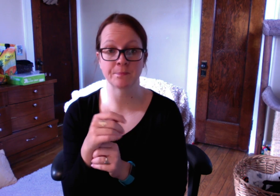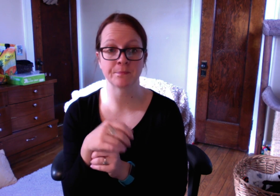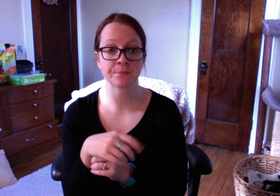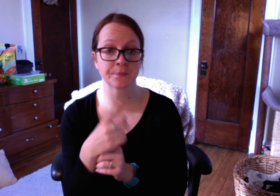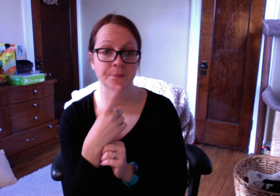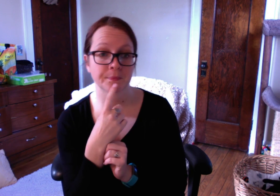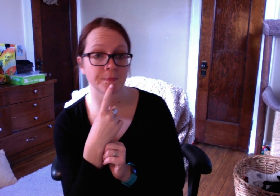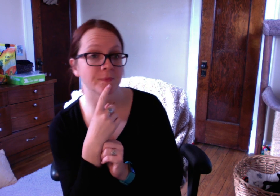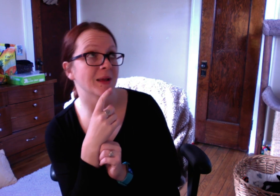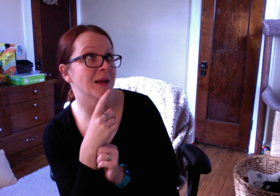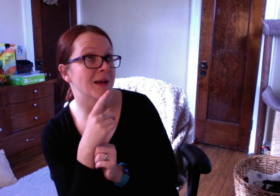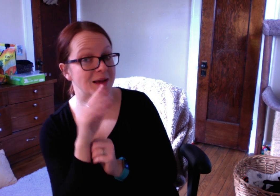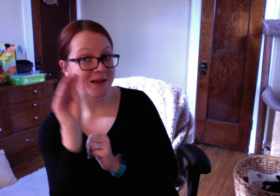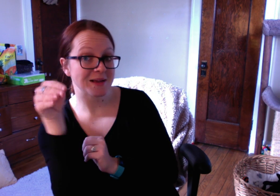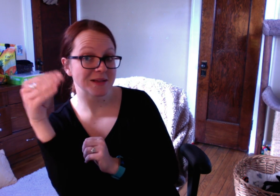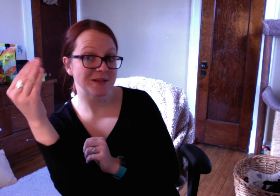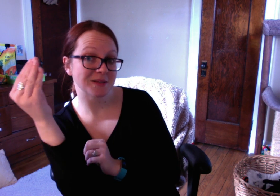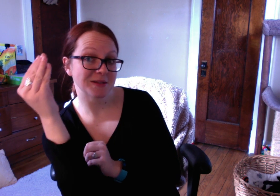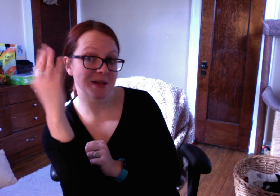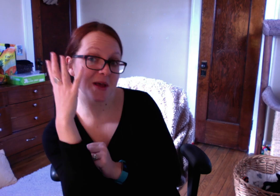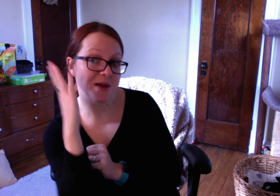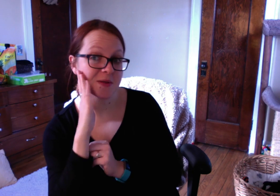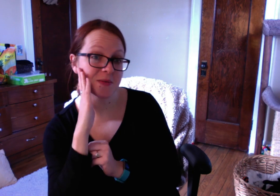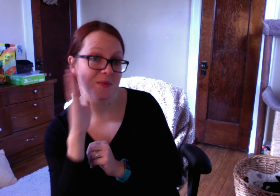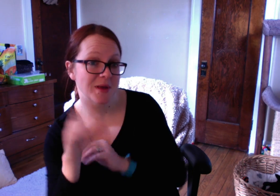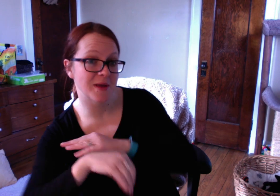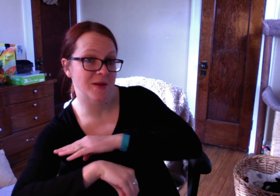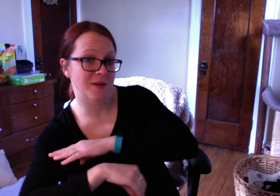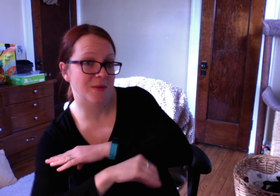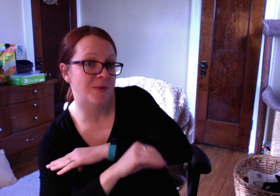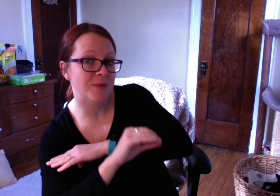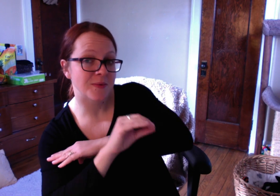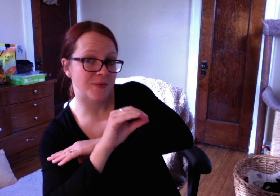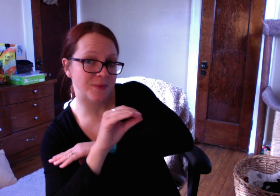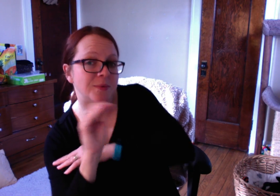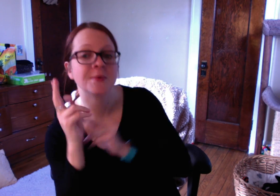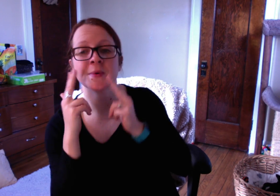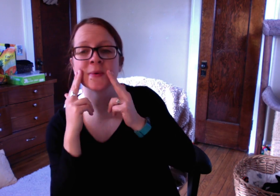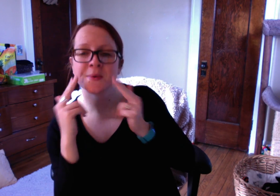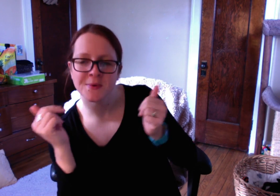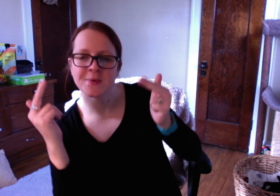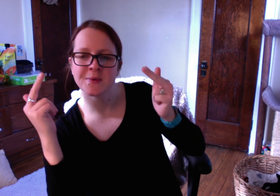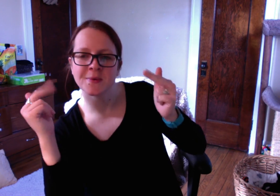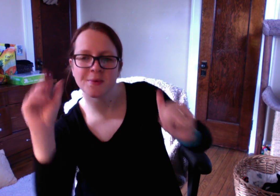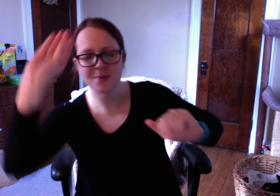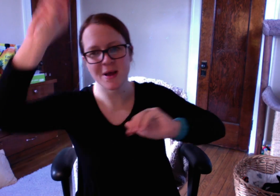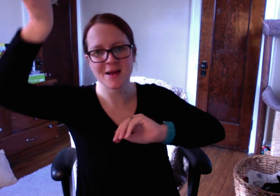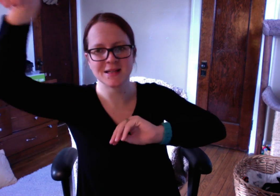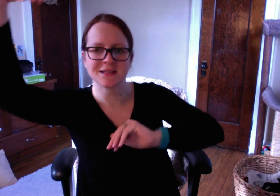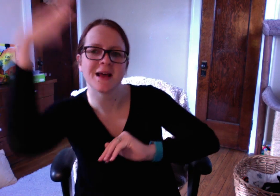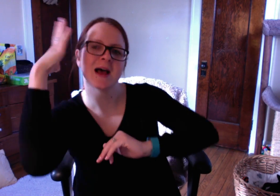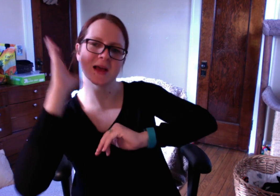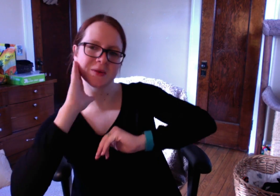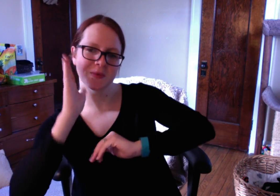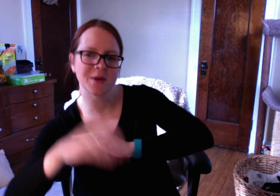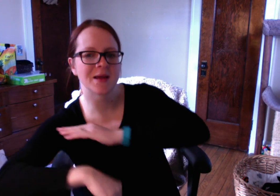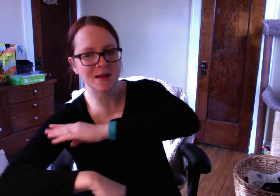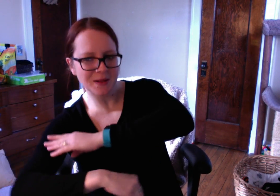said these words. The sun is going to rise. Ooh! The sun is going